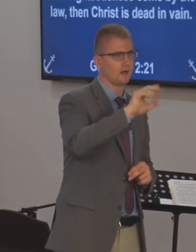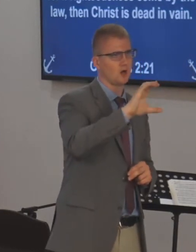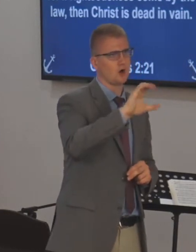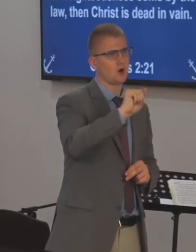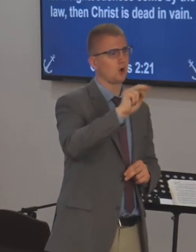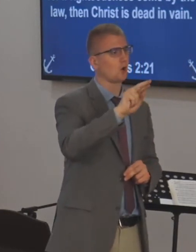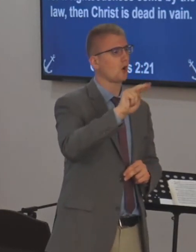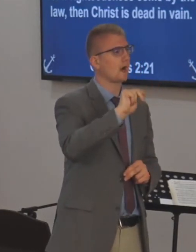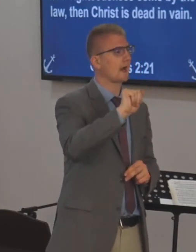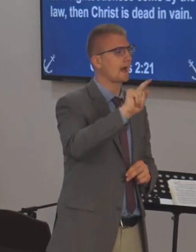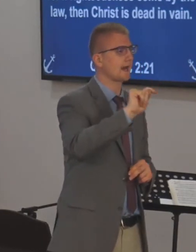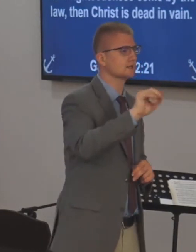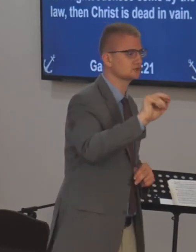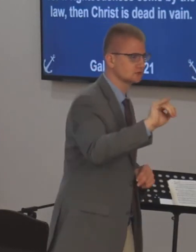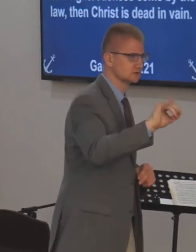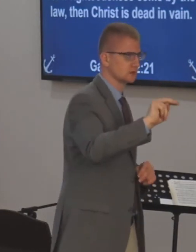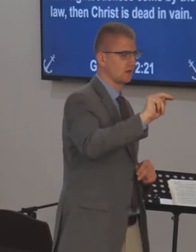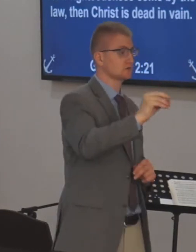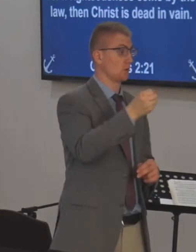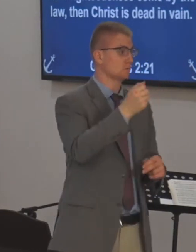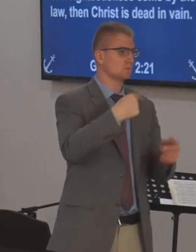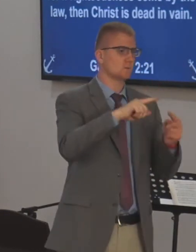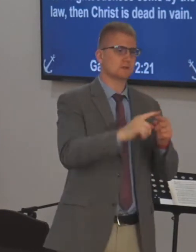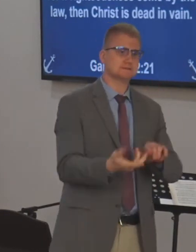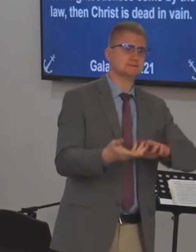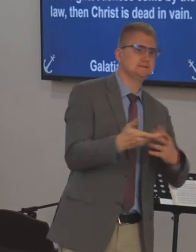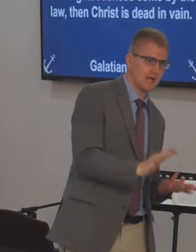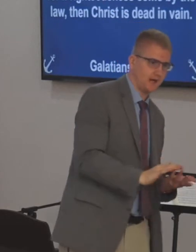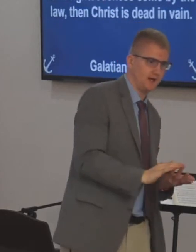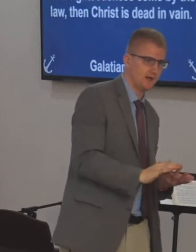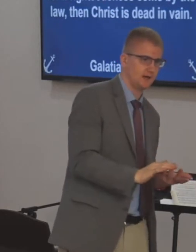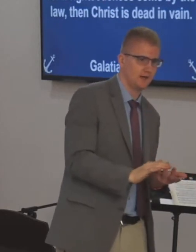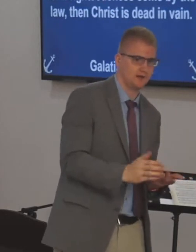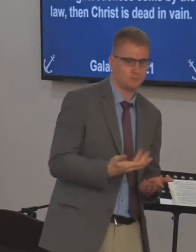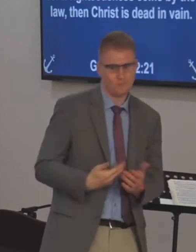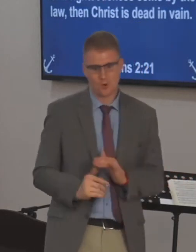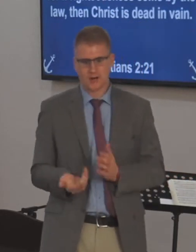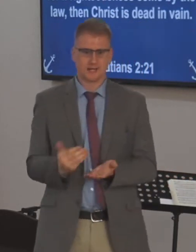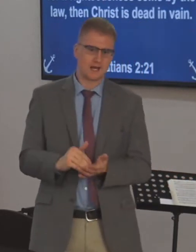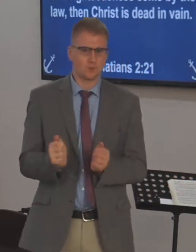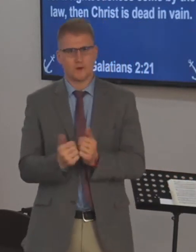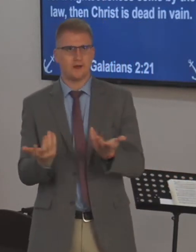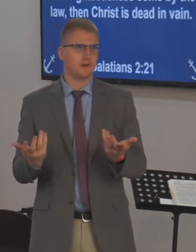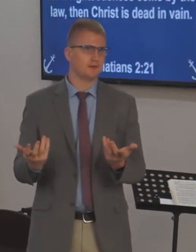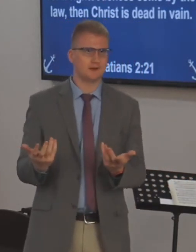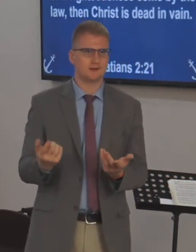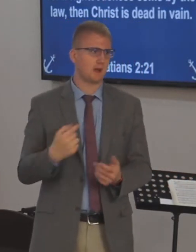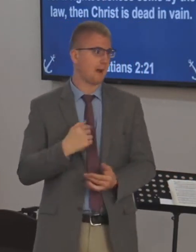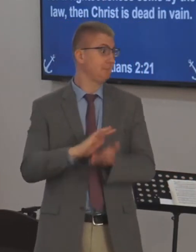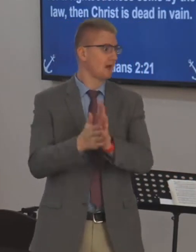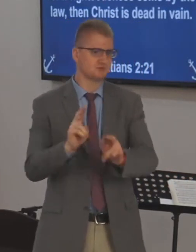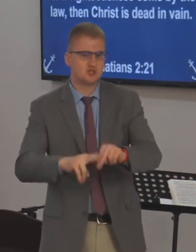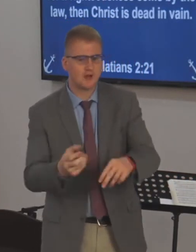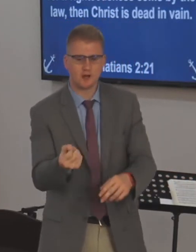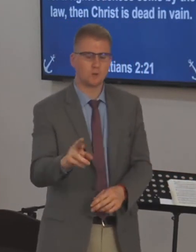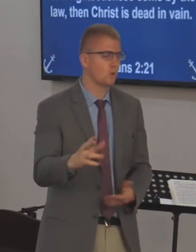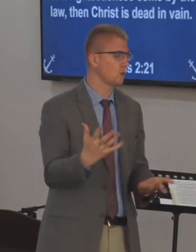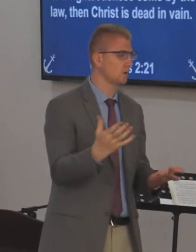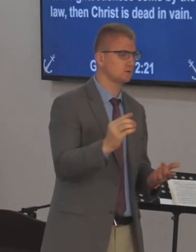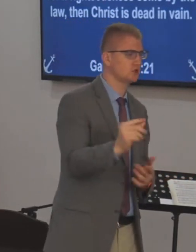a pond. And it's kind of interesting. I didn't work this out. We bought the headstone and we bought the property, and